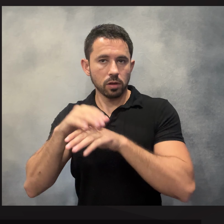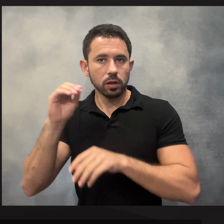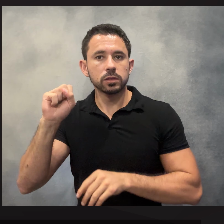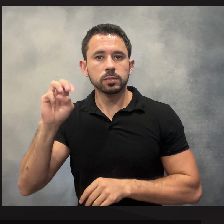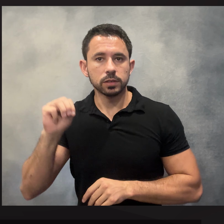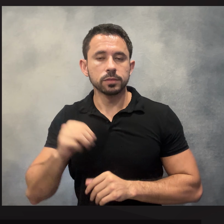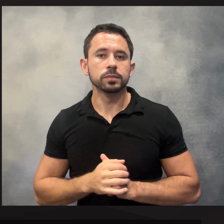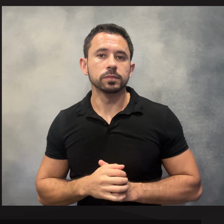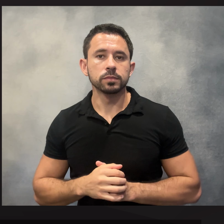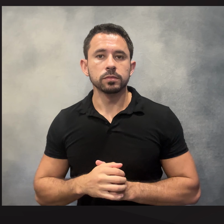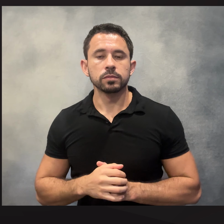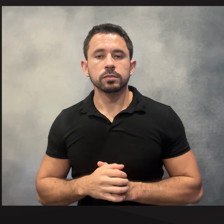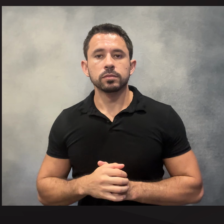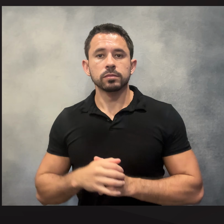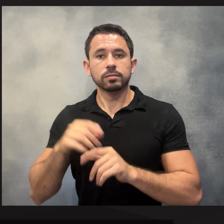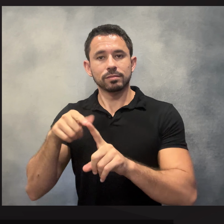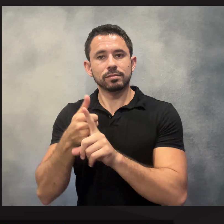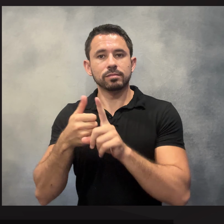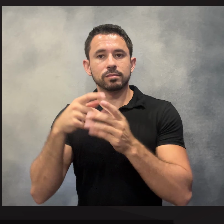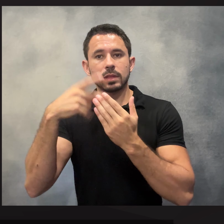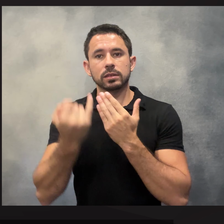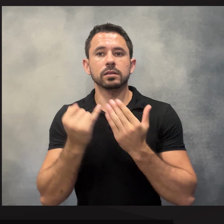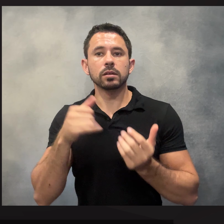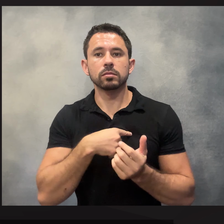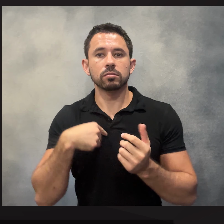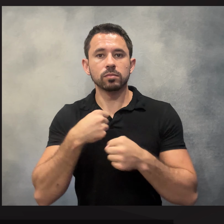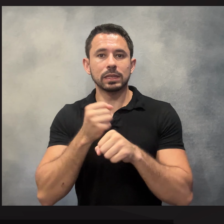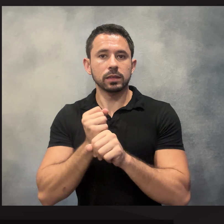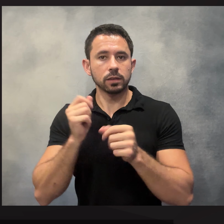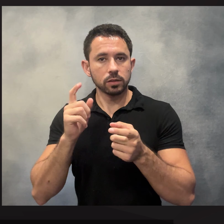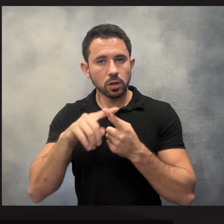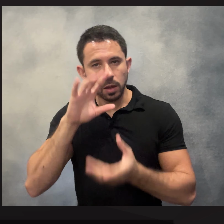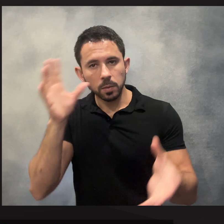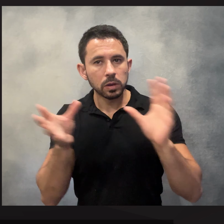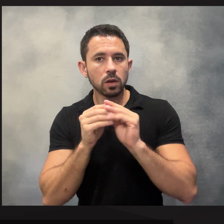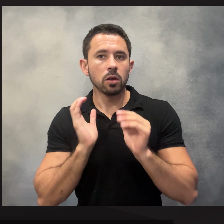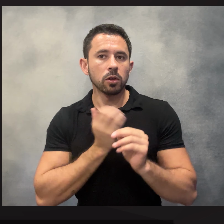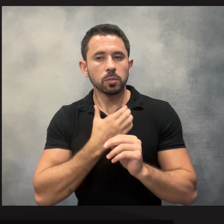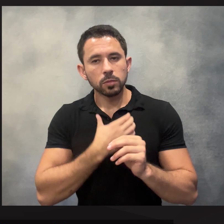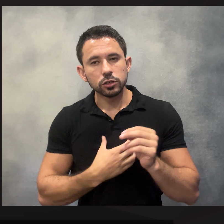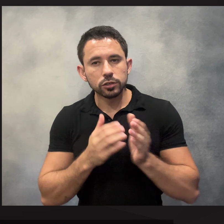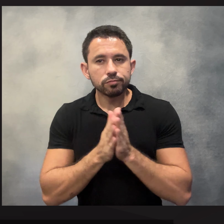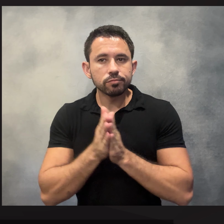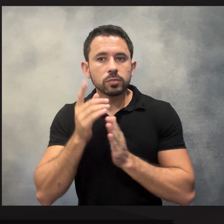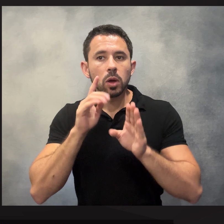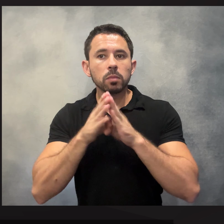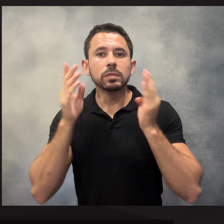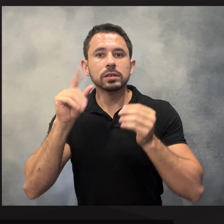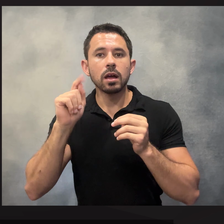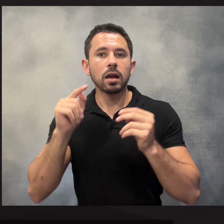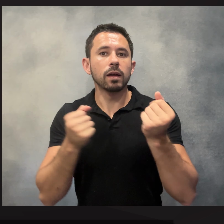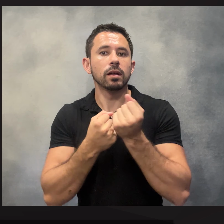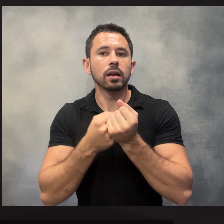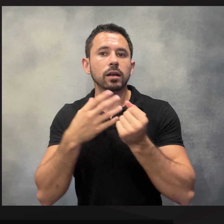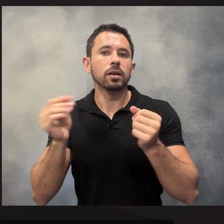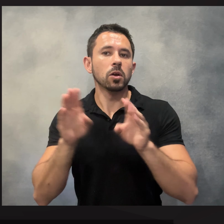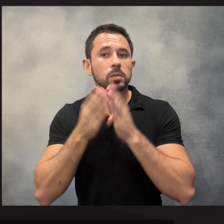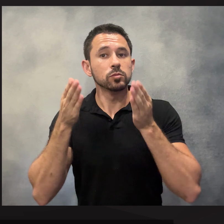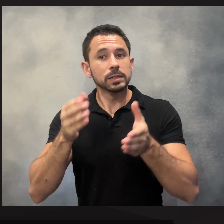It's a project we've created that combines our passion for open data advocacy and OpenStreetMap.